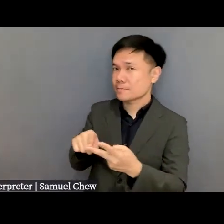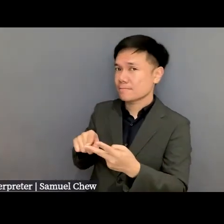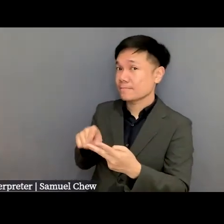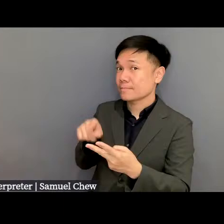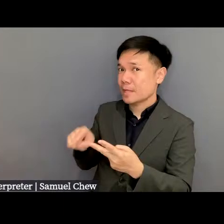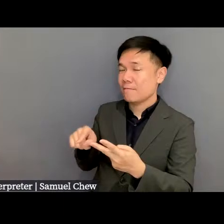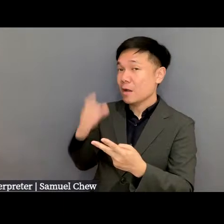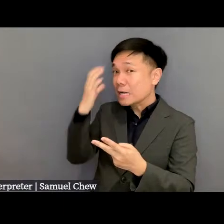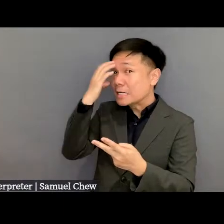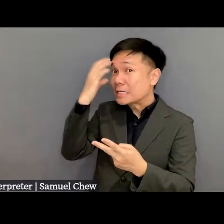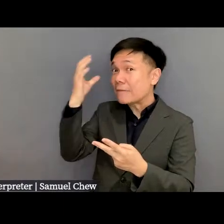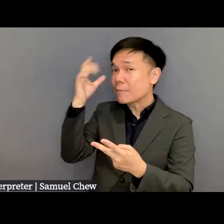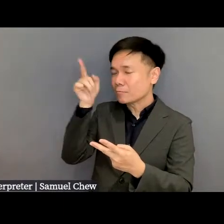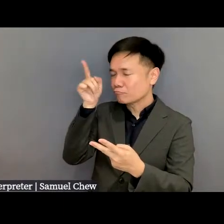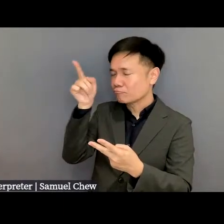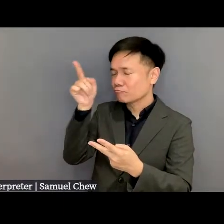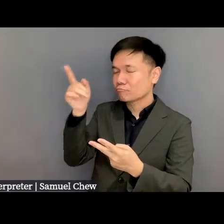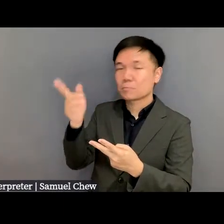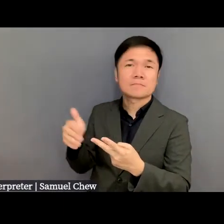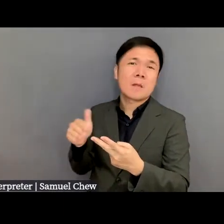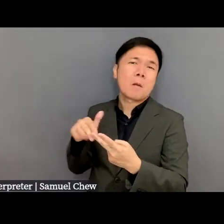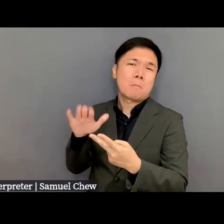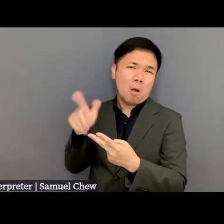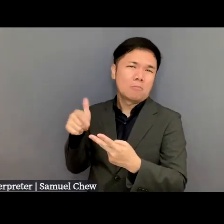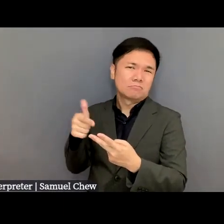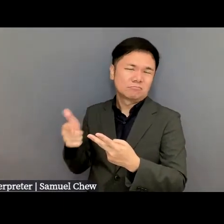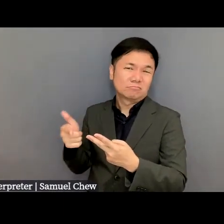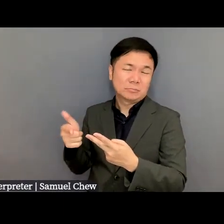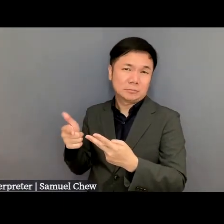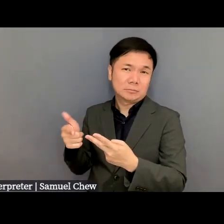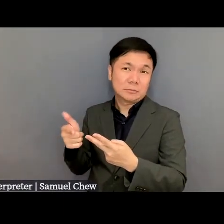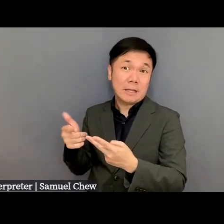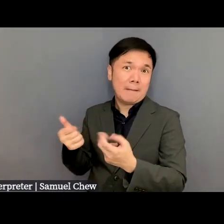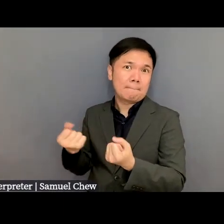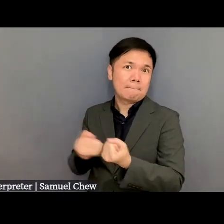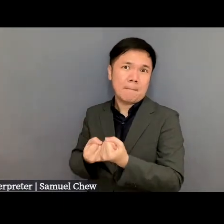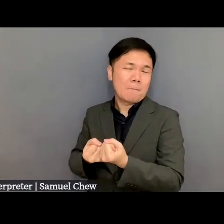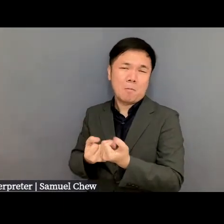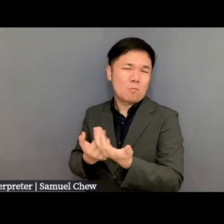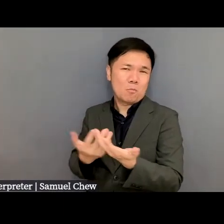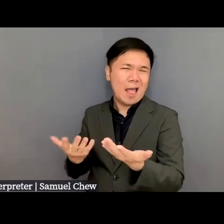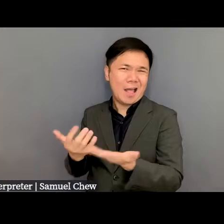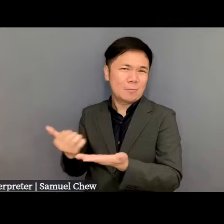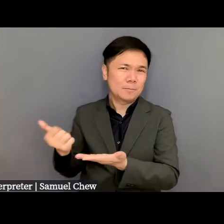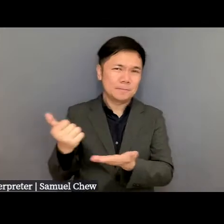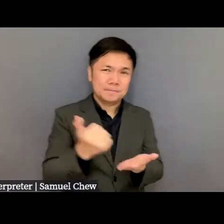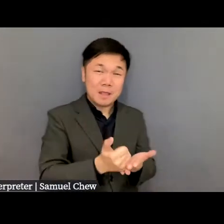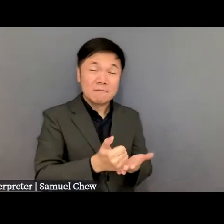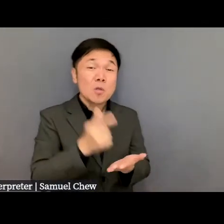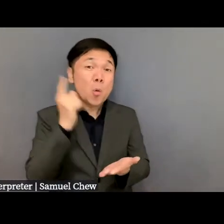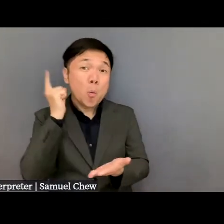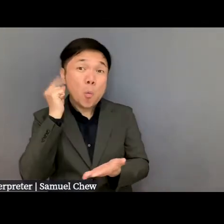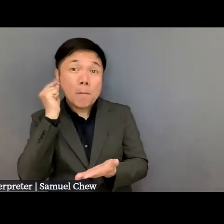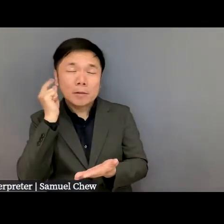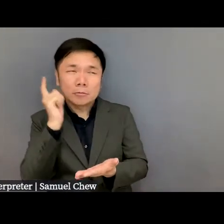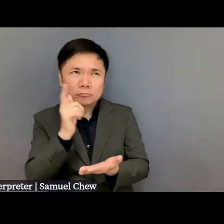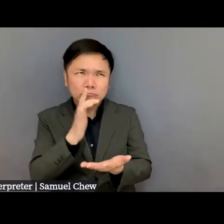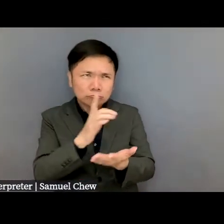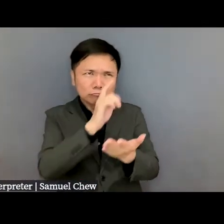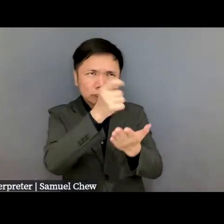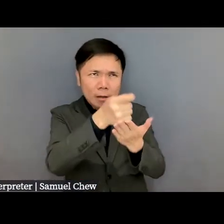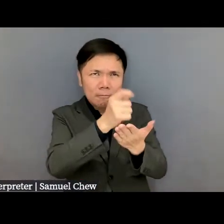government would support the purchasing or the services of women